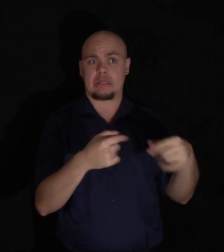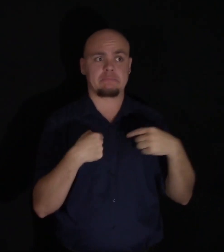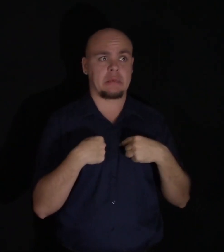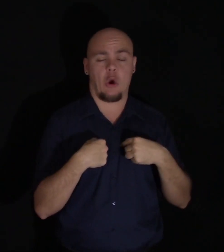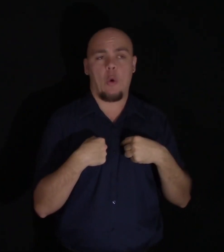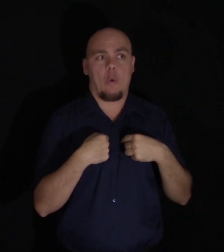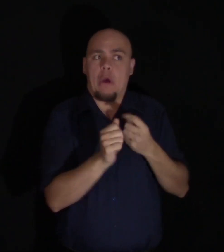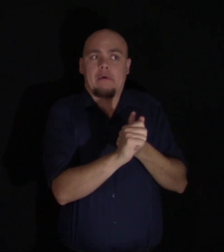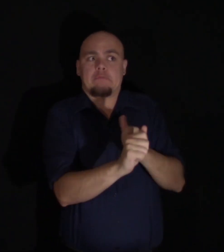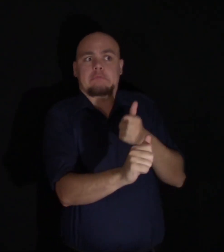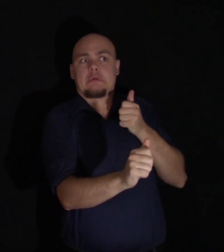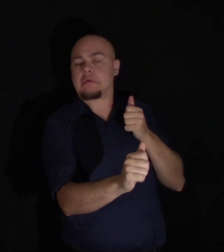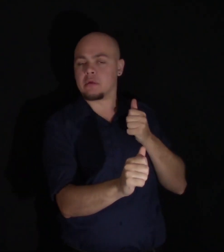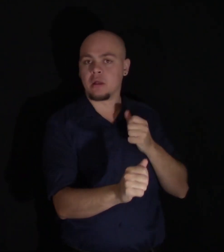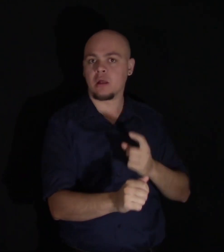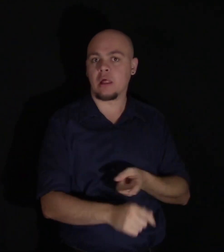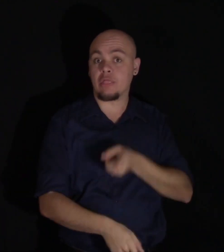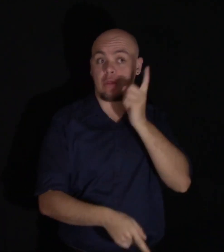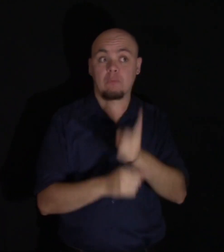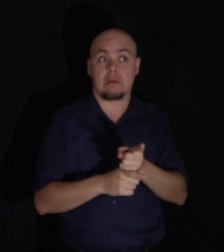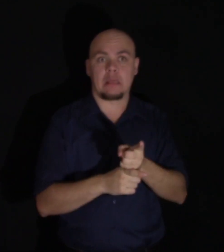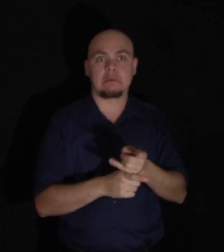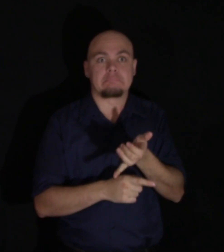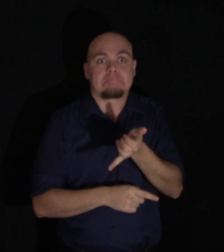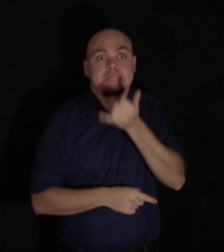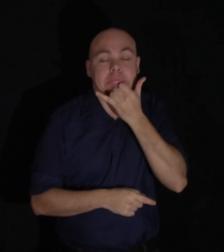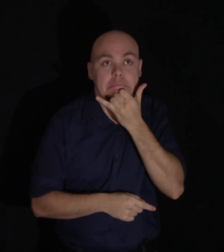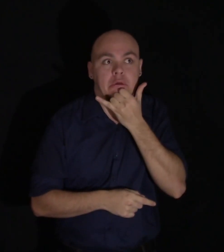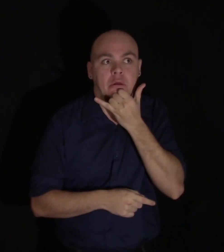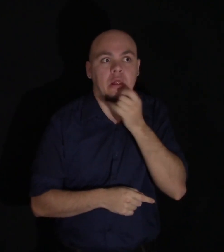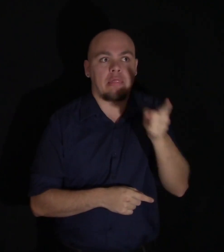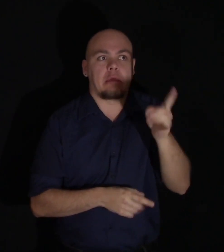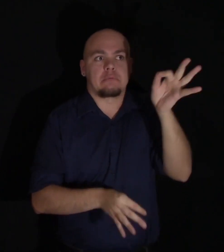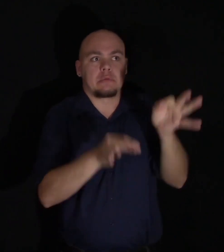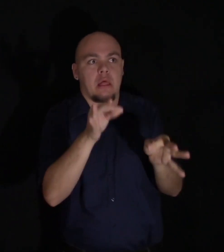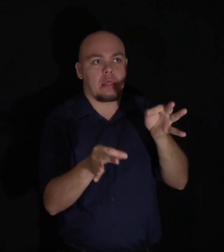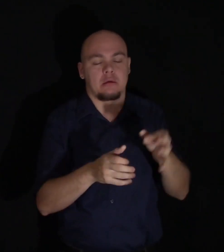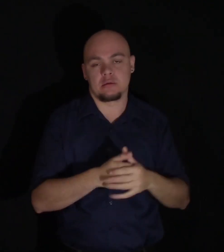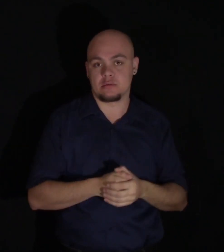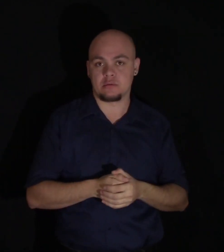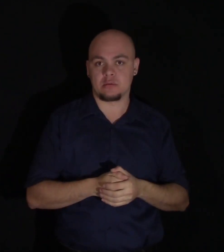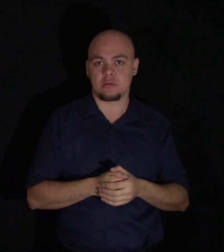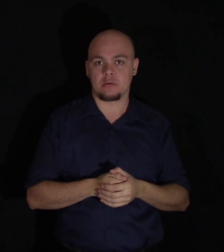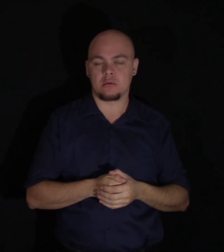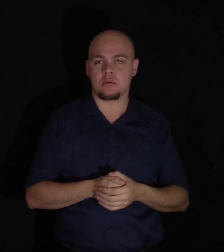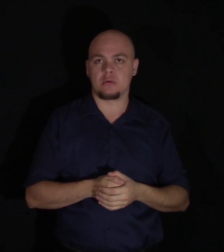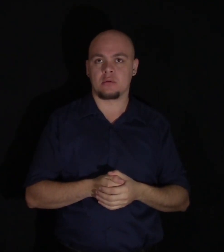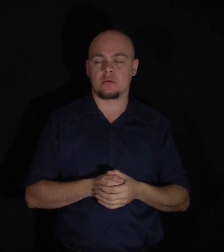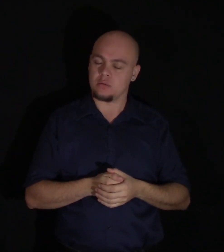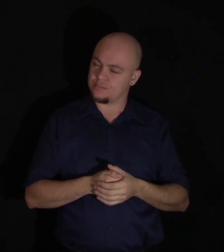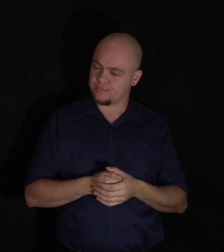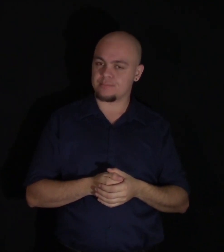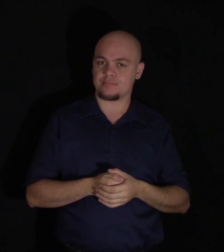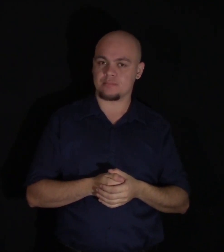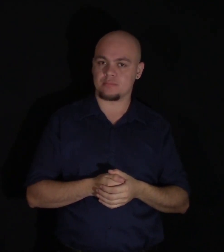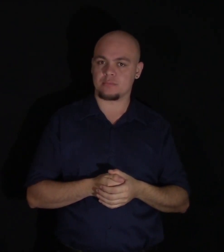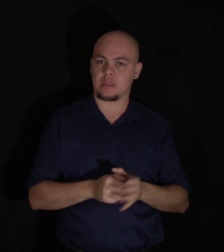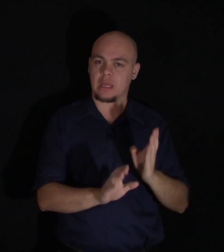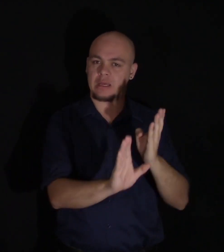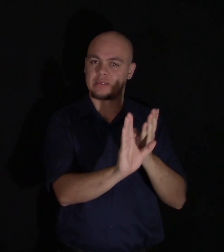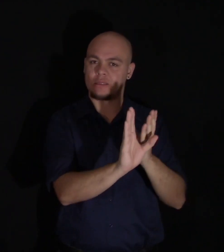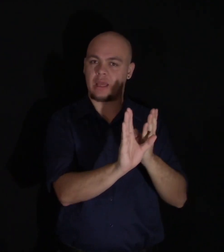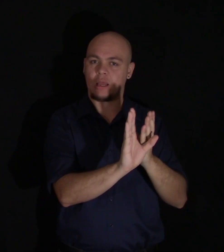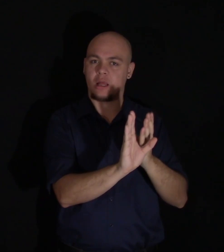say the right creative thing, you're going to be judged. And I had a major breakthrough when I met the